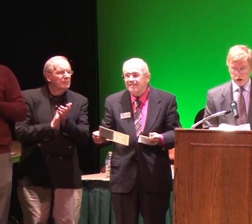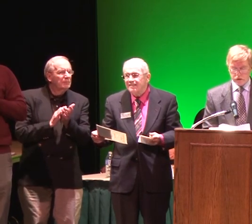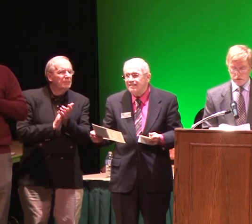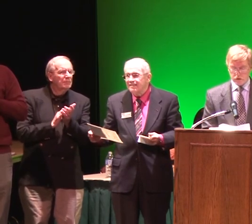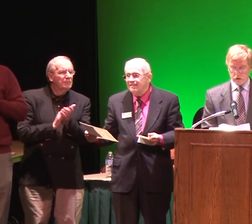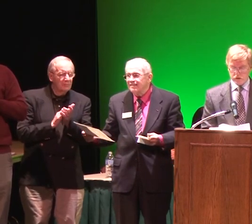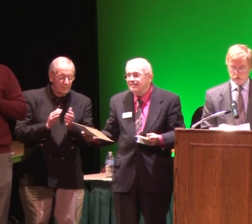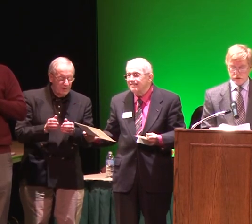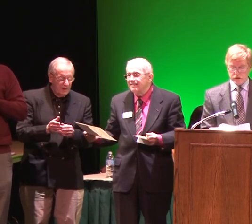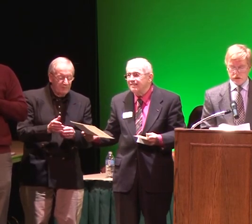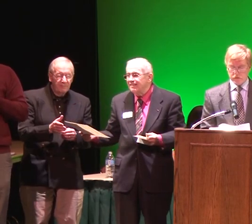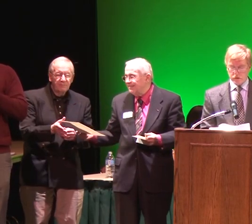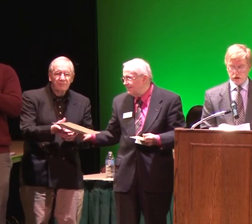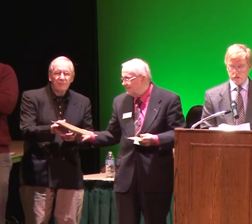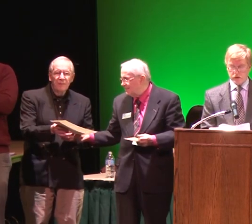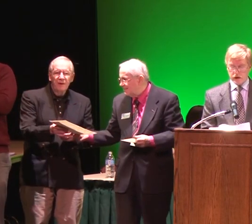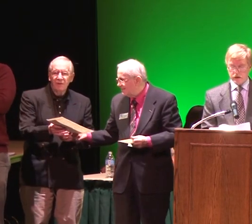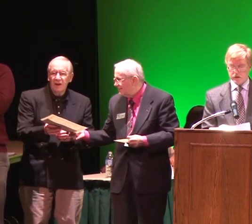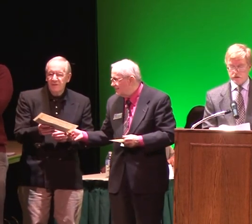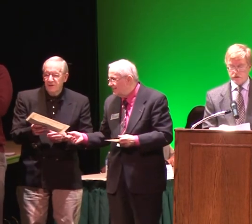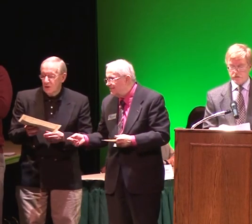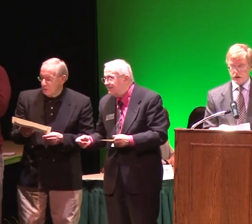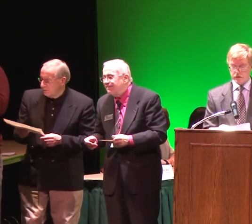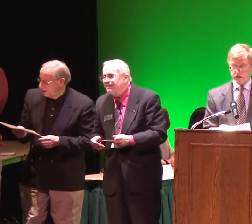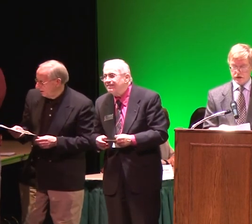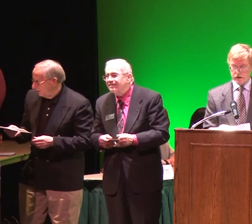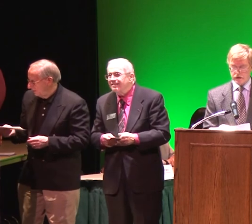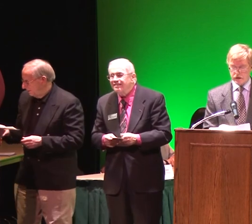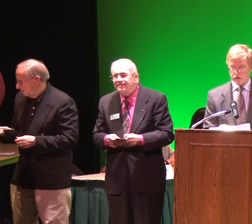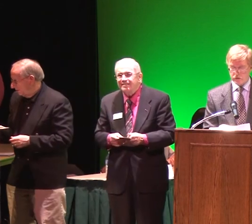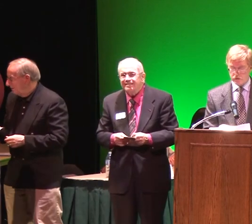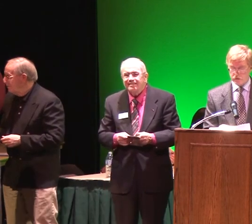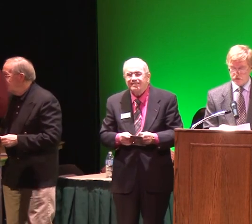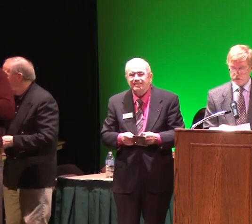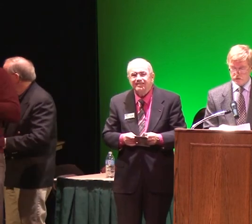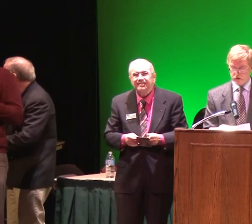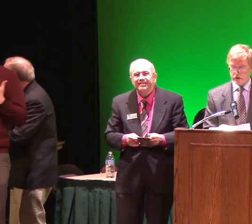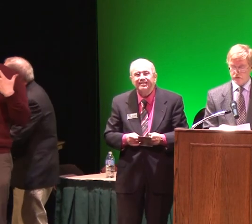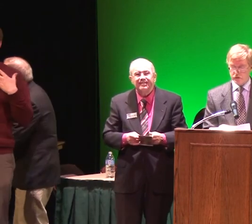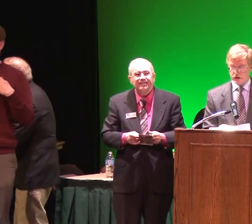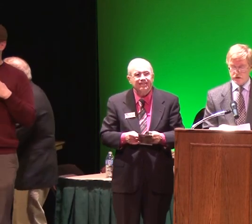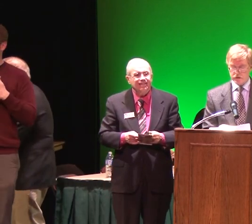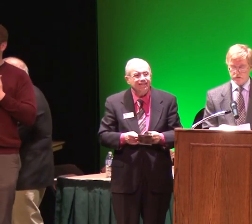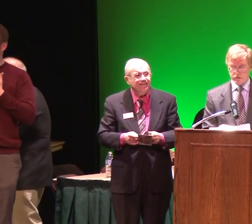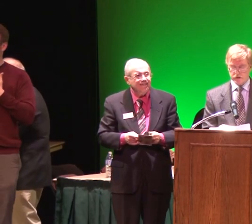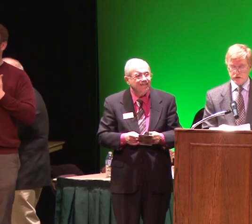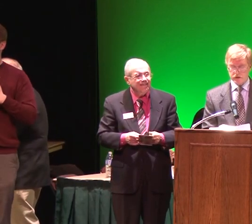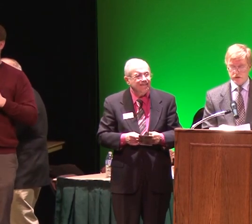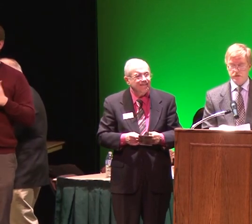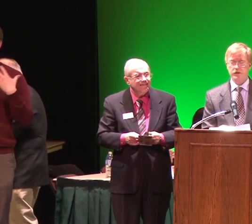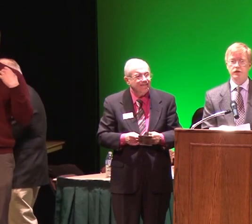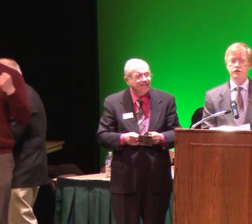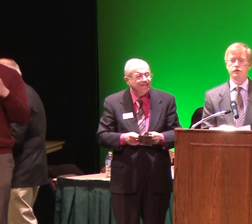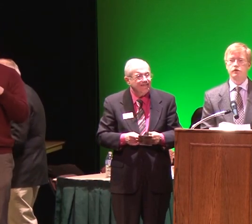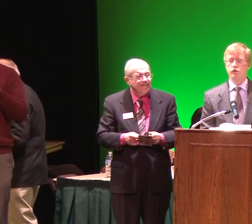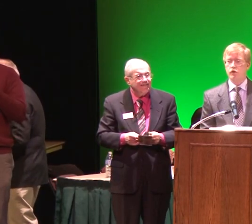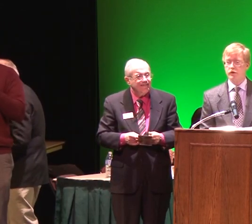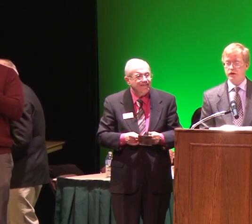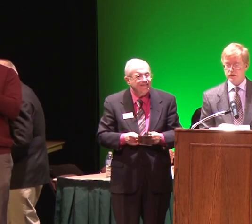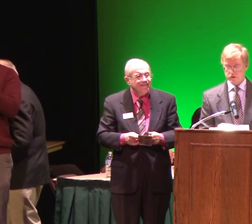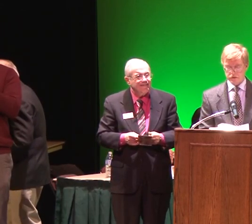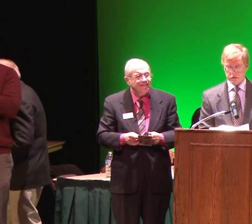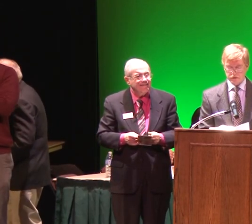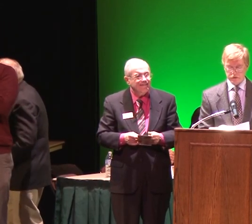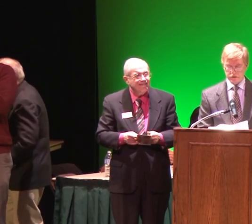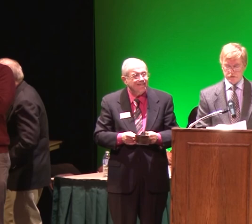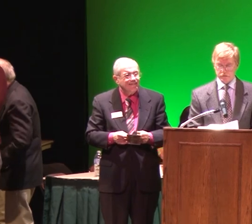And Brandon will also receive $100 for an outstanding health or nutrition-related project from Citizens for Citizens,